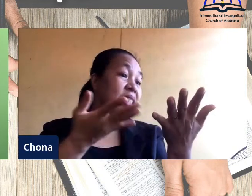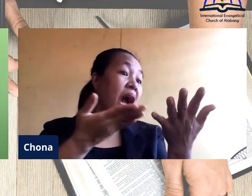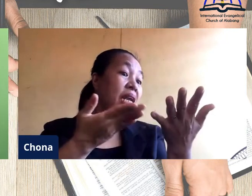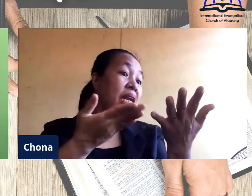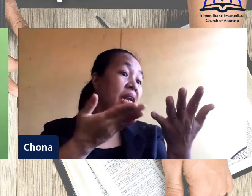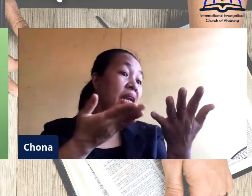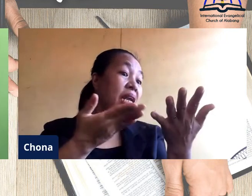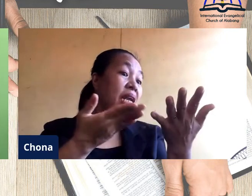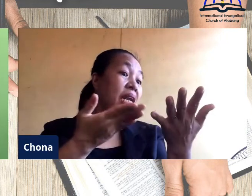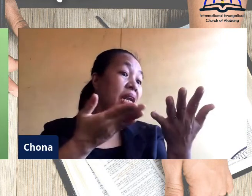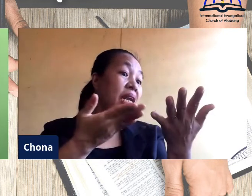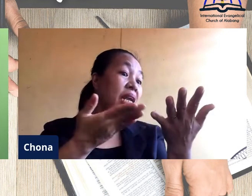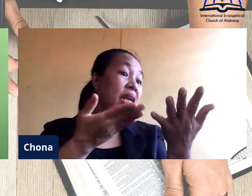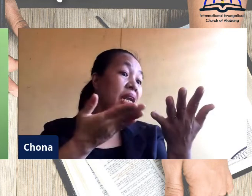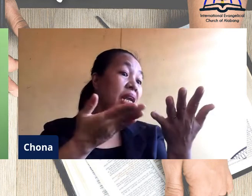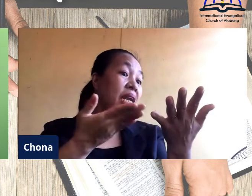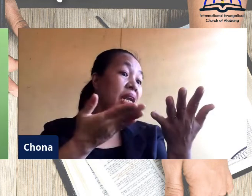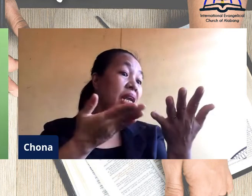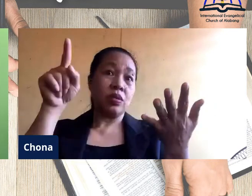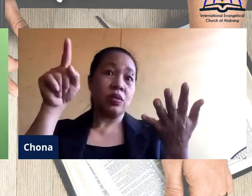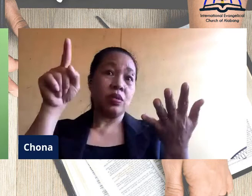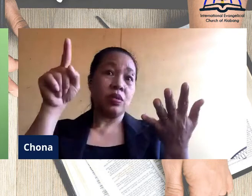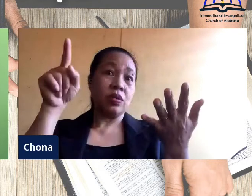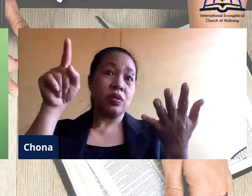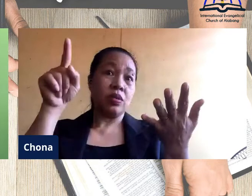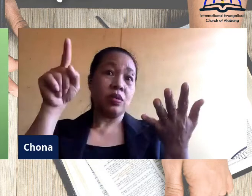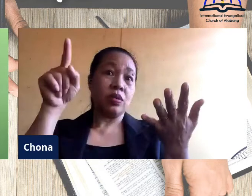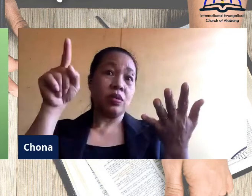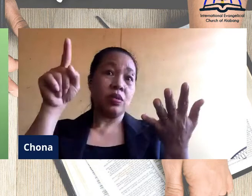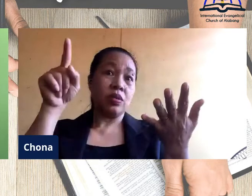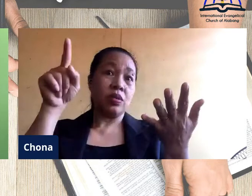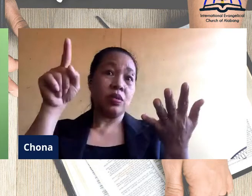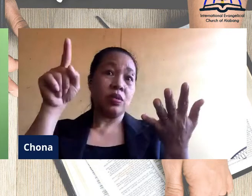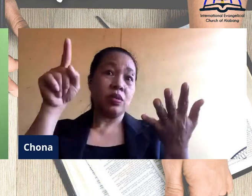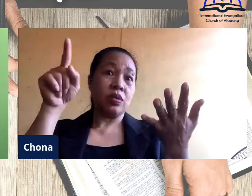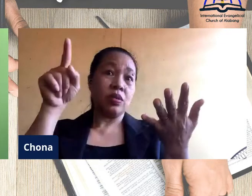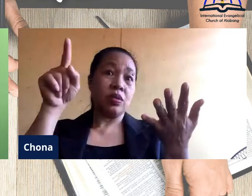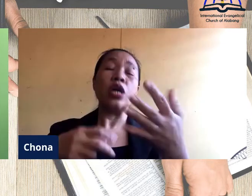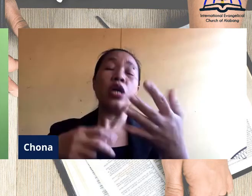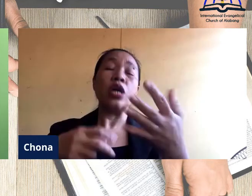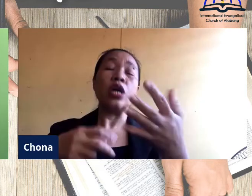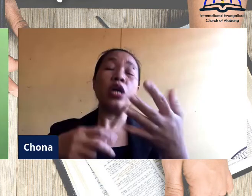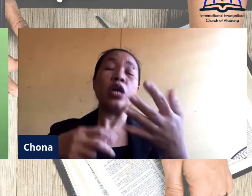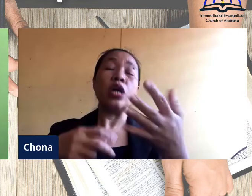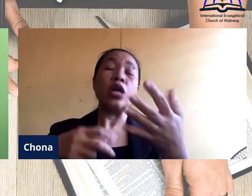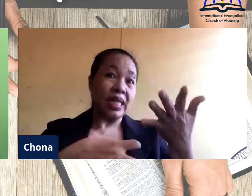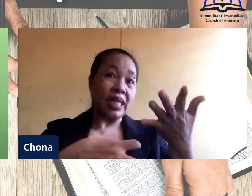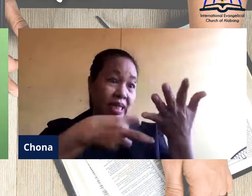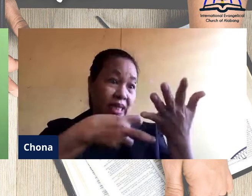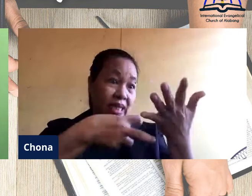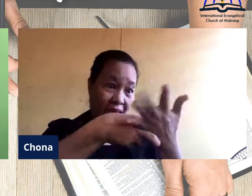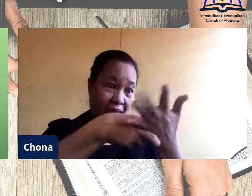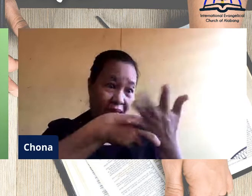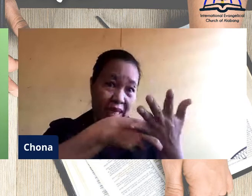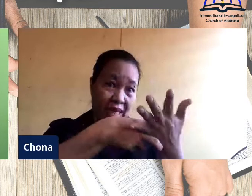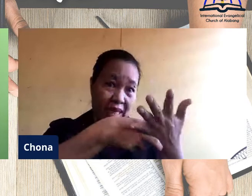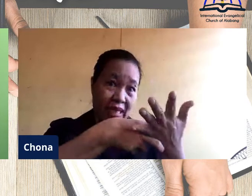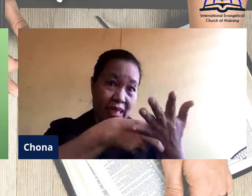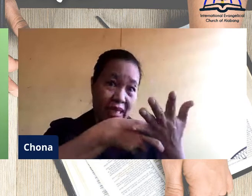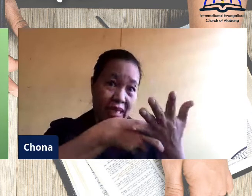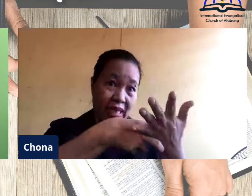unfortunately, tayo man ay kagaya po nun. We move forward through